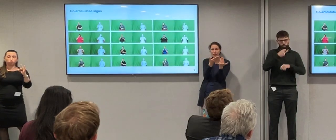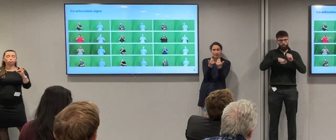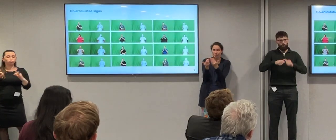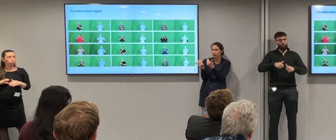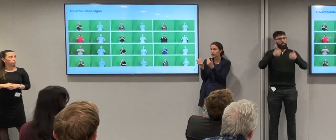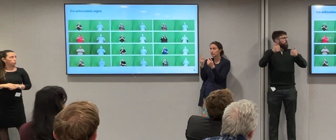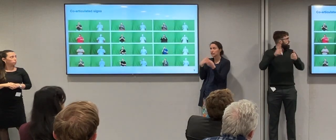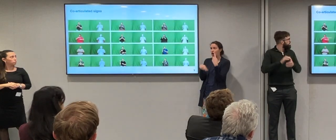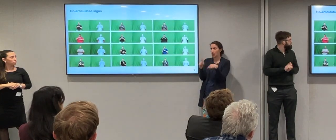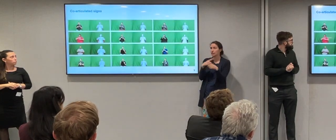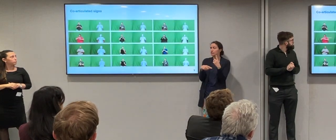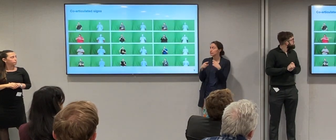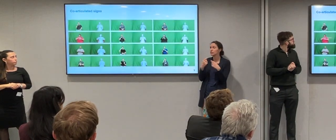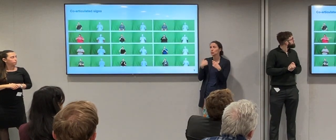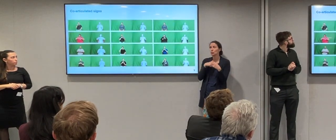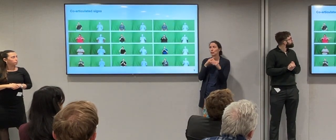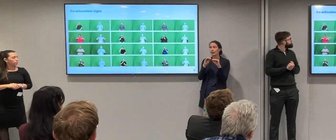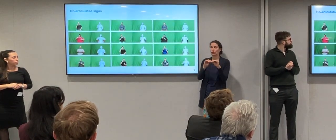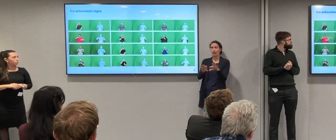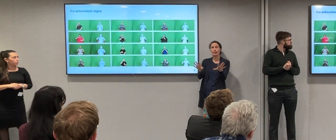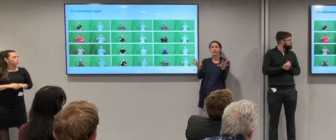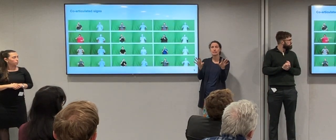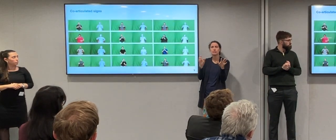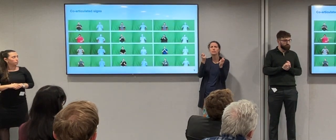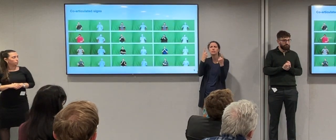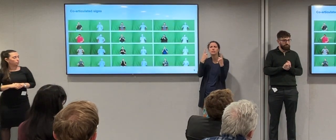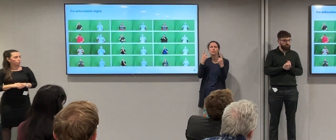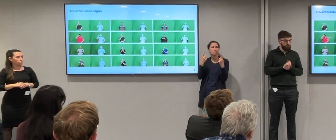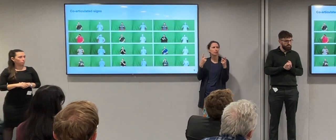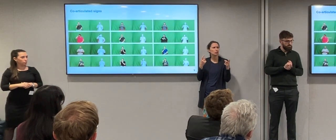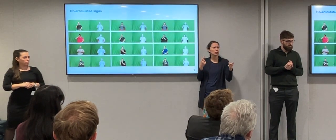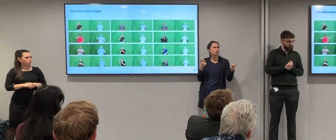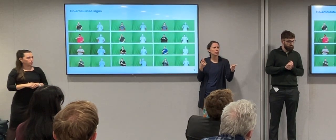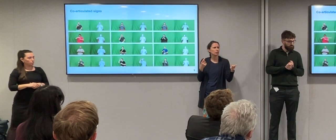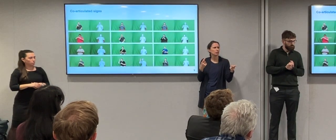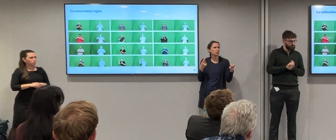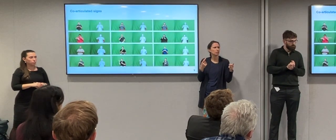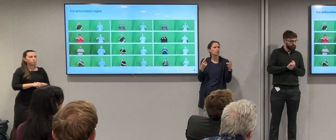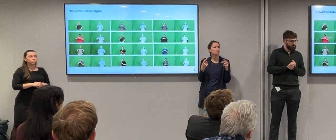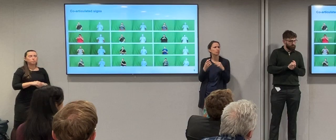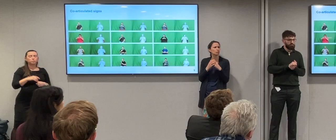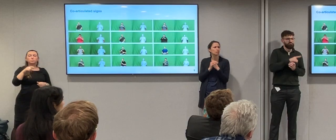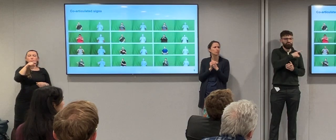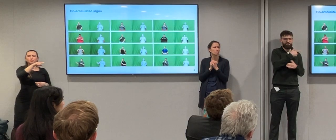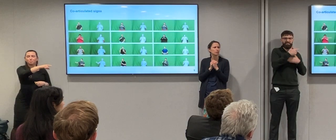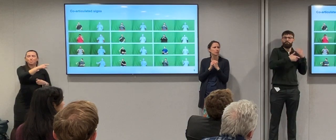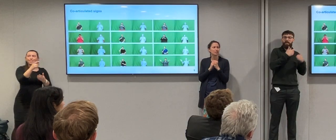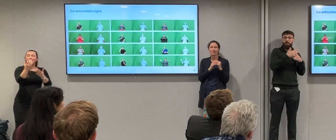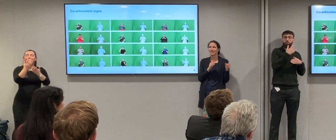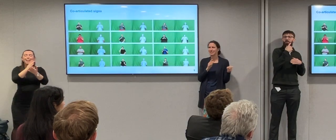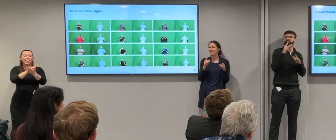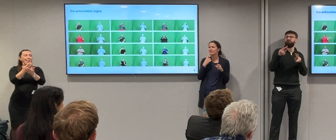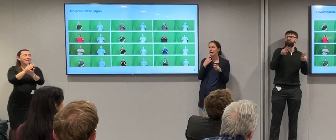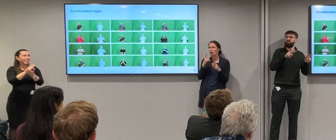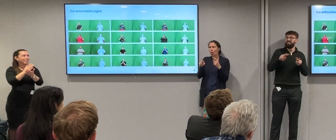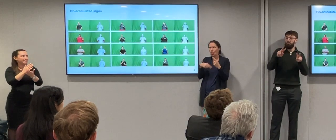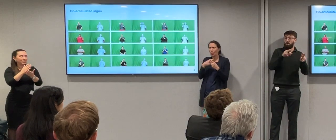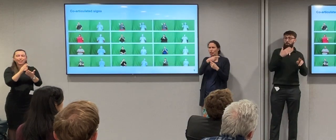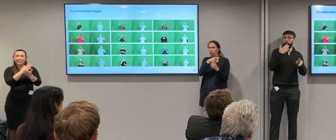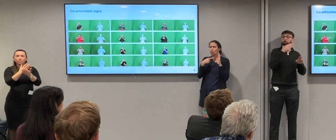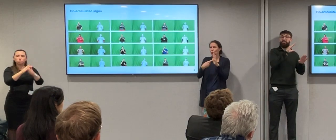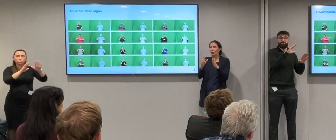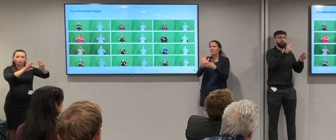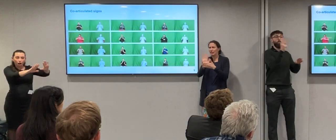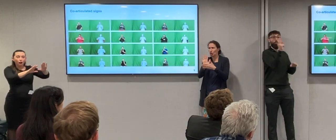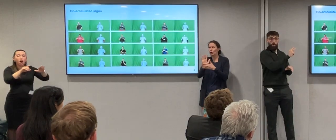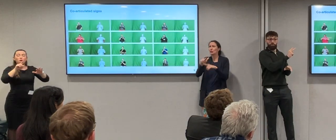which we release, because we can release them. Sorry, can I just say, when you're showing videos, if you could pause from talking, so they don't Right. let